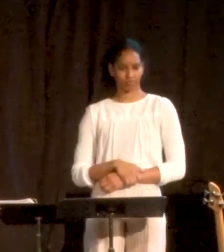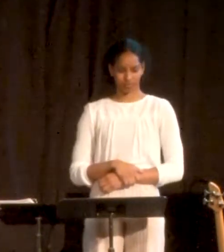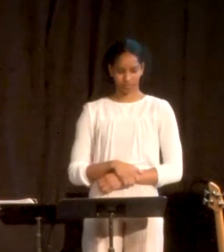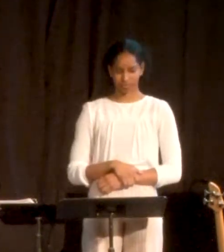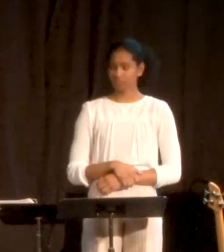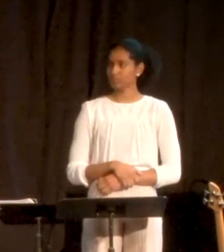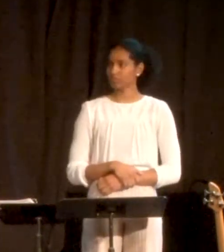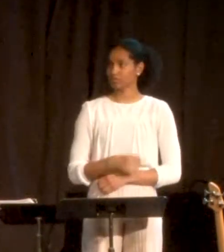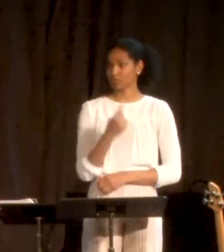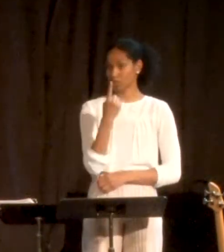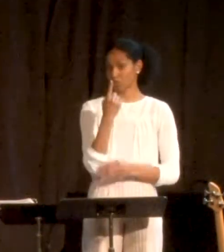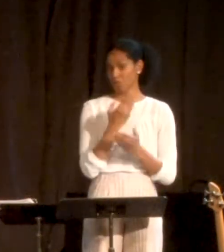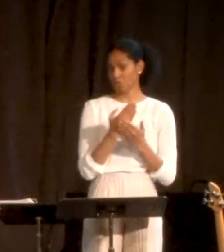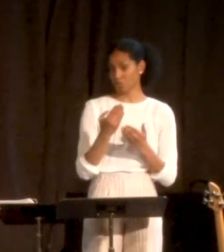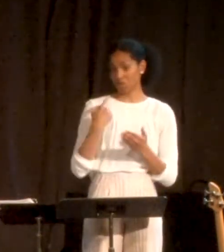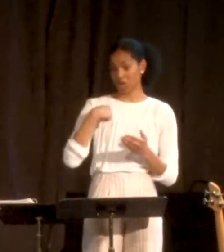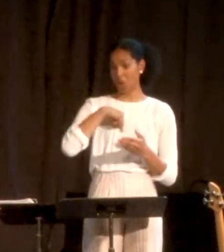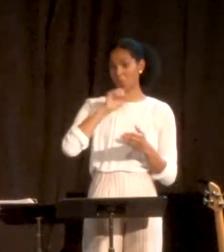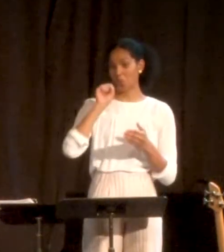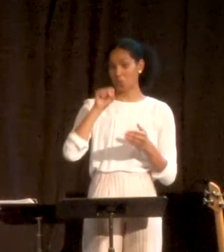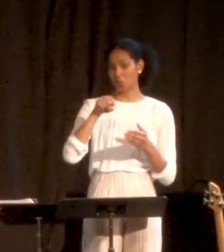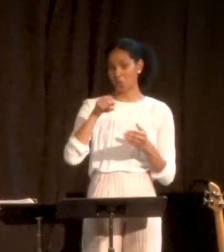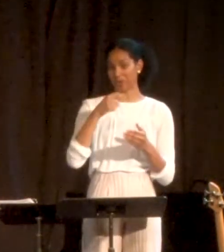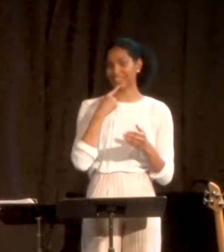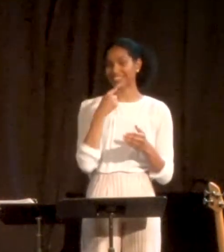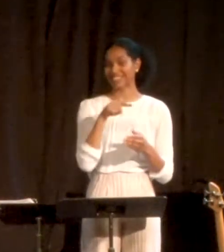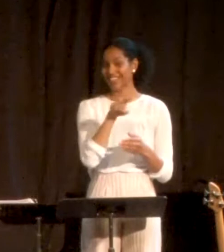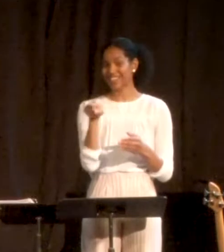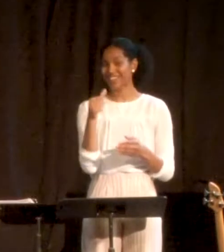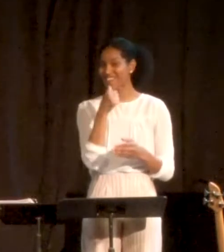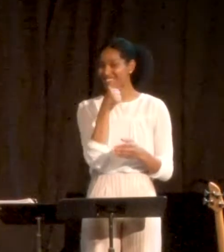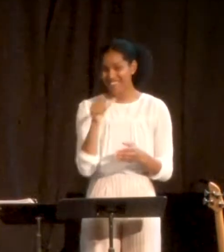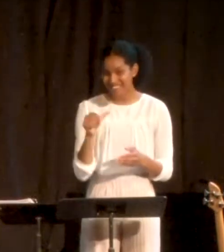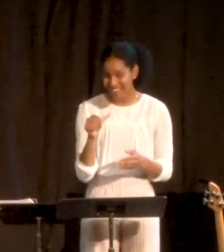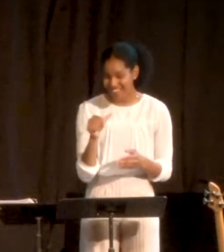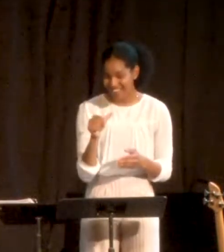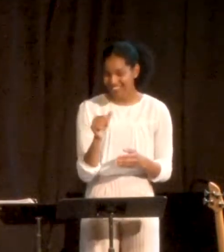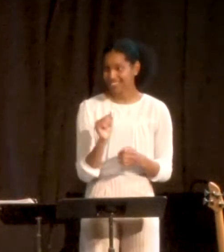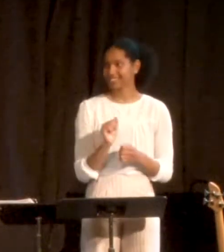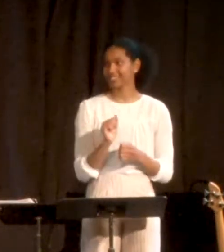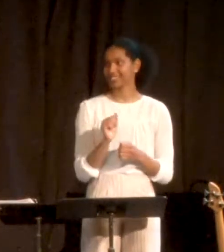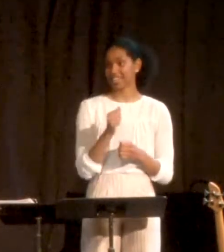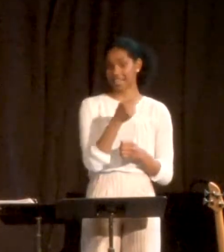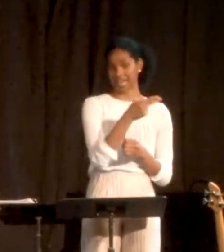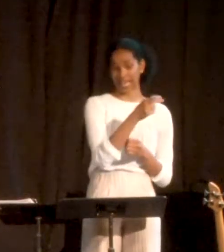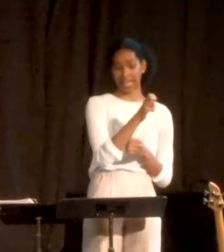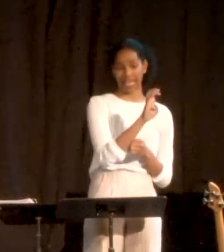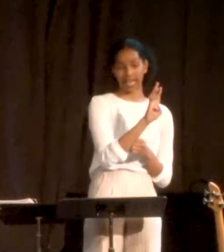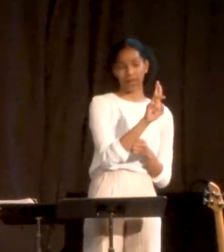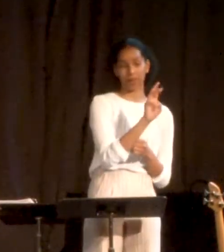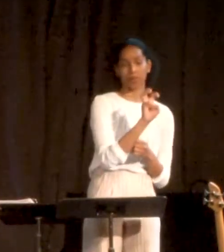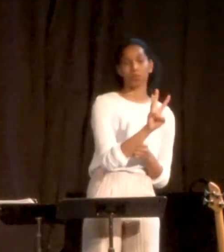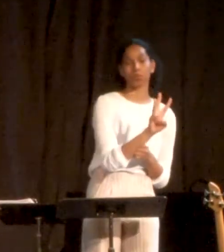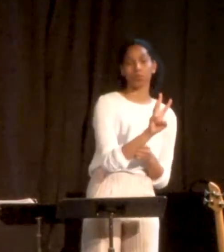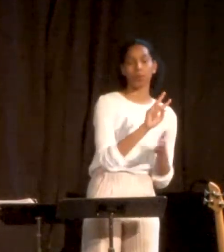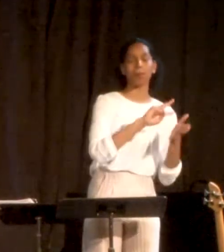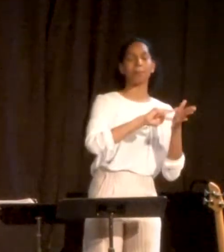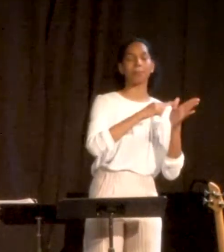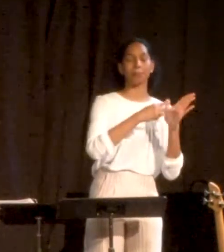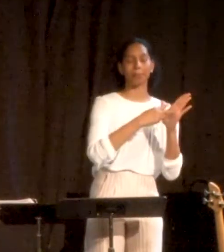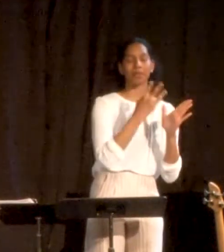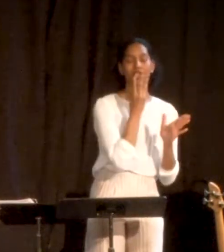Well, one thing we can eliminate is that it does not mean Hebrew meaning Jewish